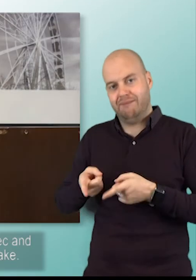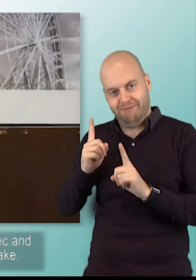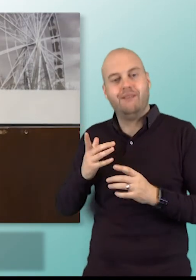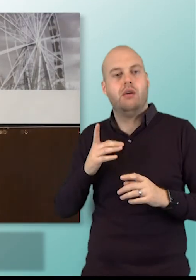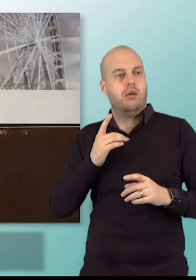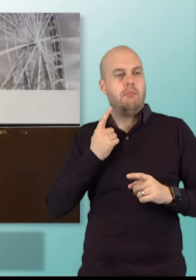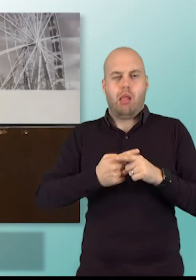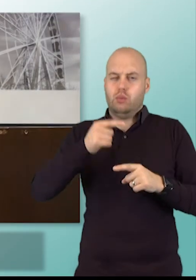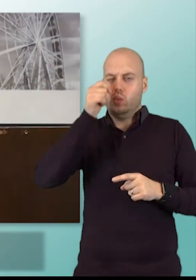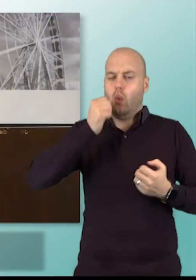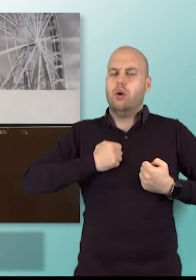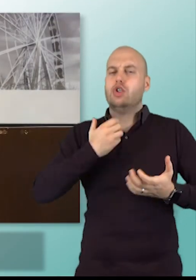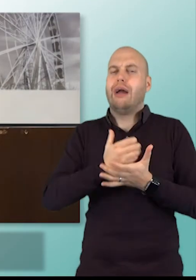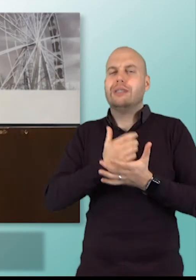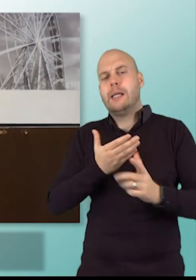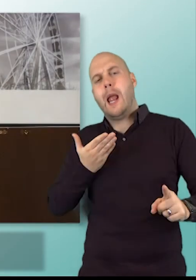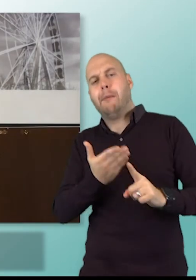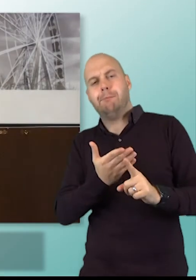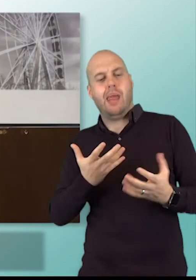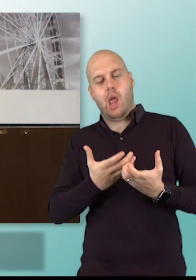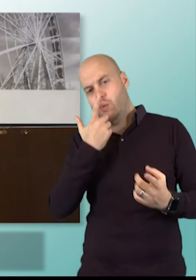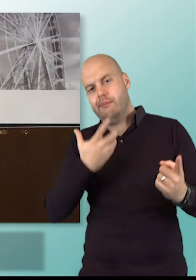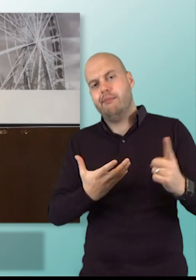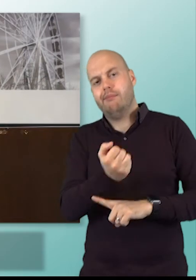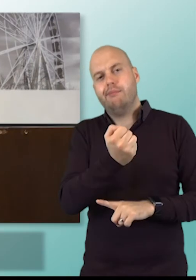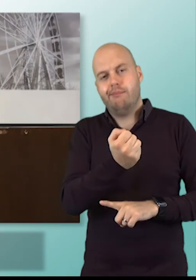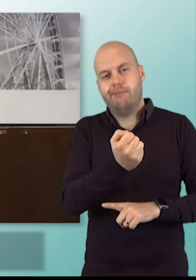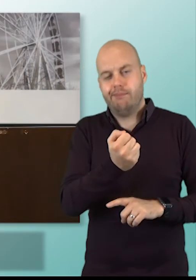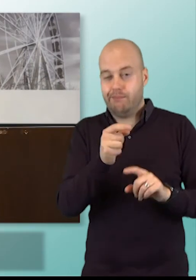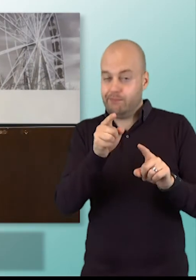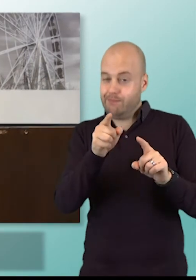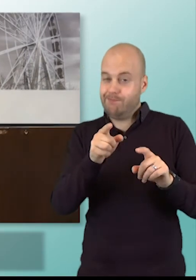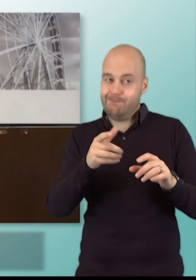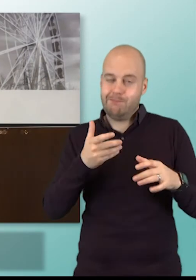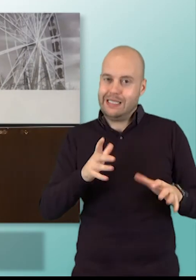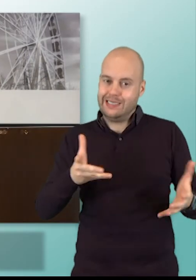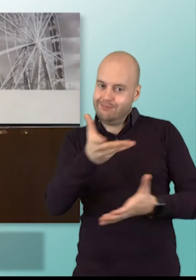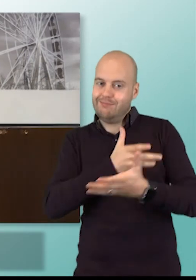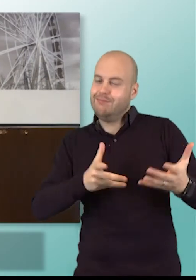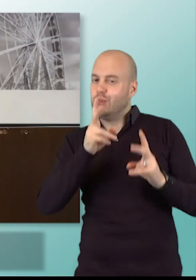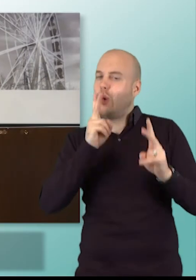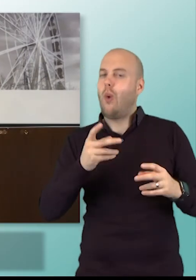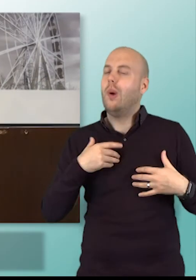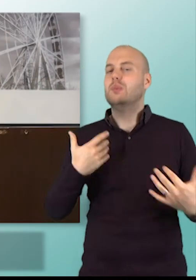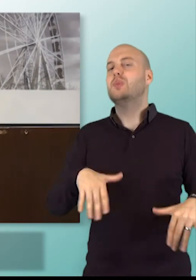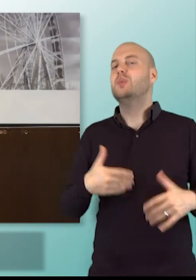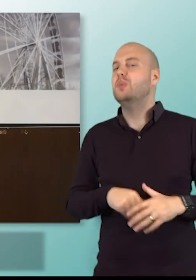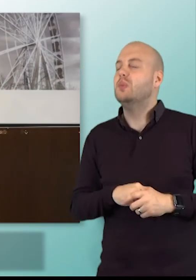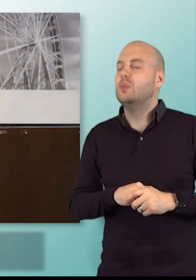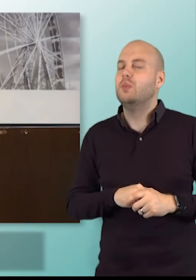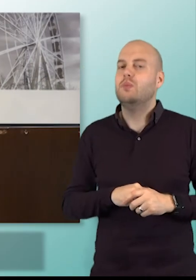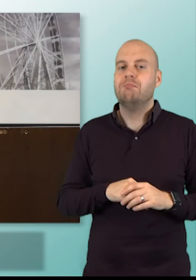make. So I think that's really come out this afternoon over the discussions. So that only really leaves me to say thank you